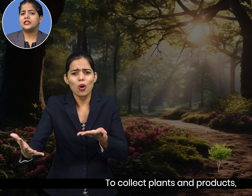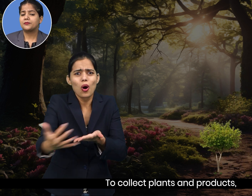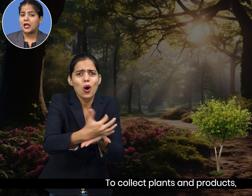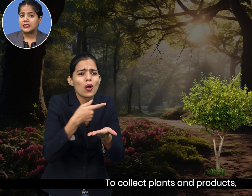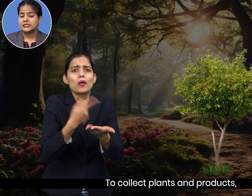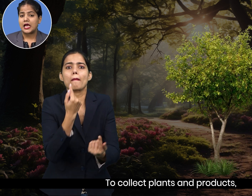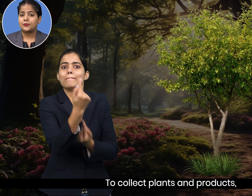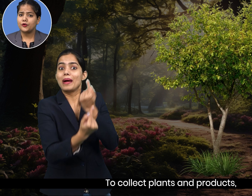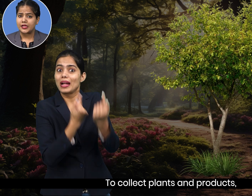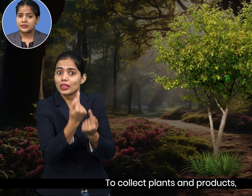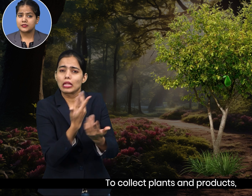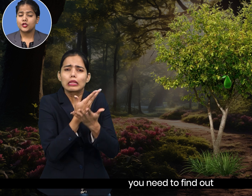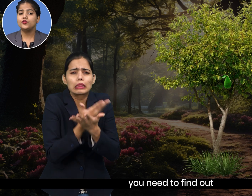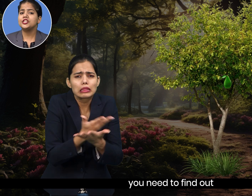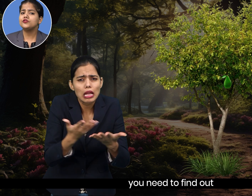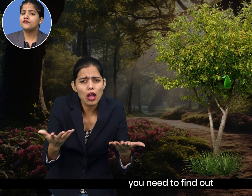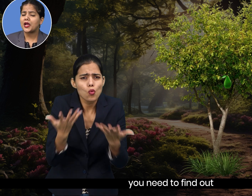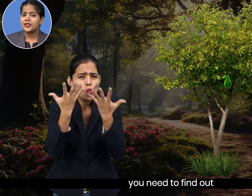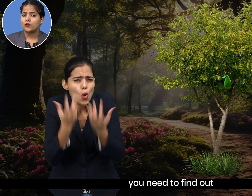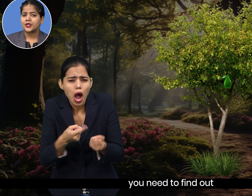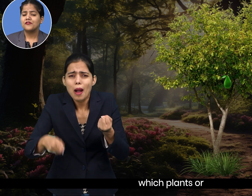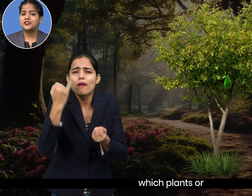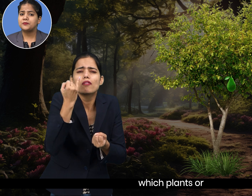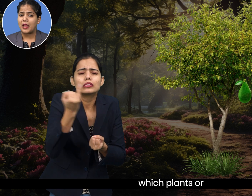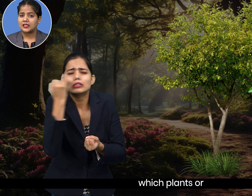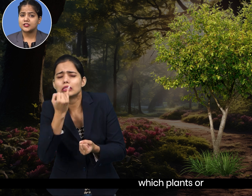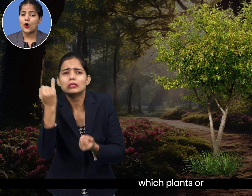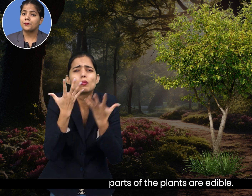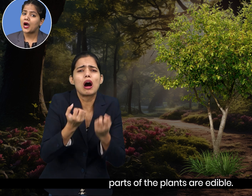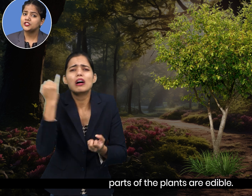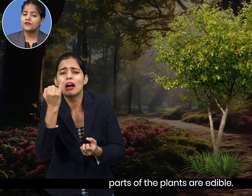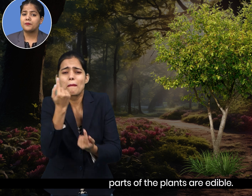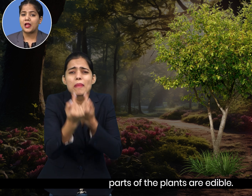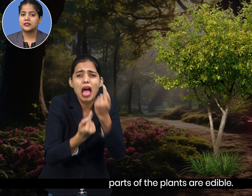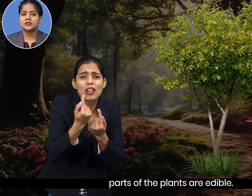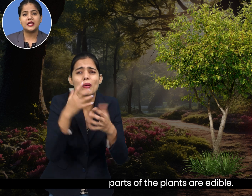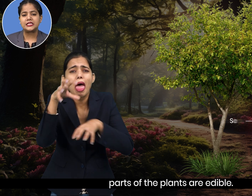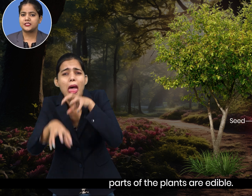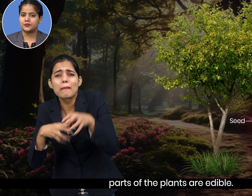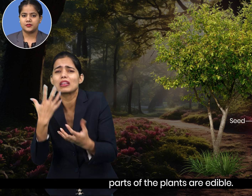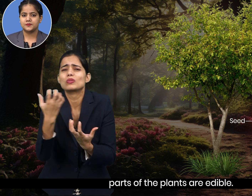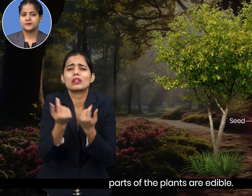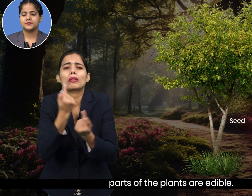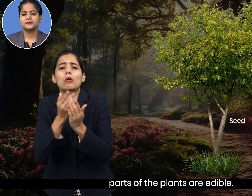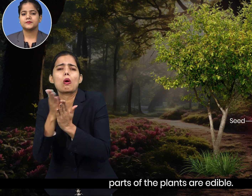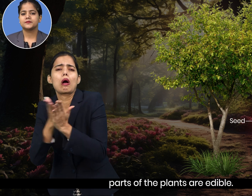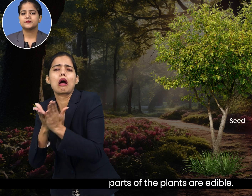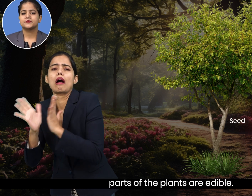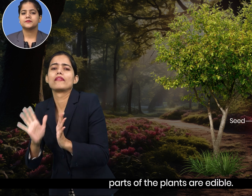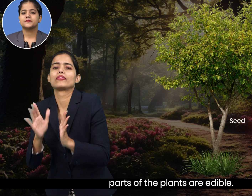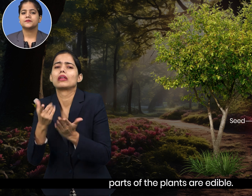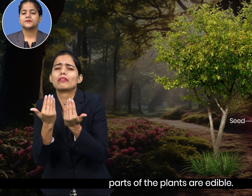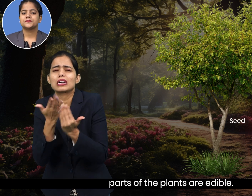To collect plants and products, you need to find out which plants or parts of the plants are edible.